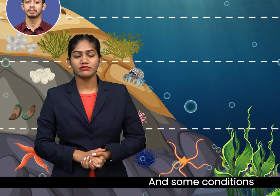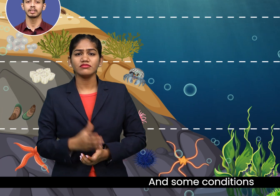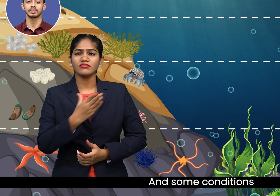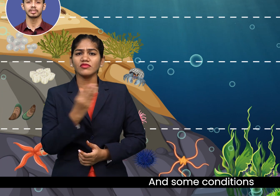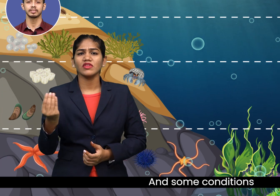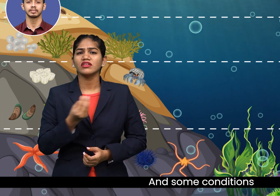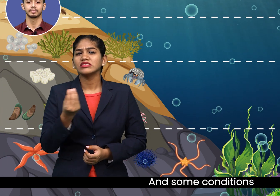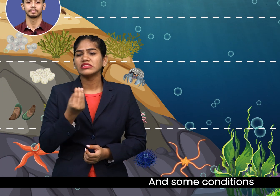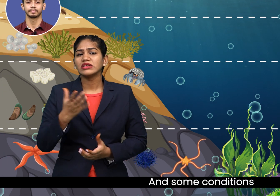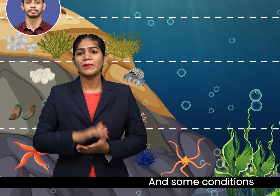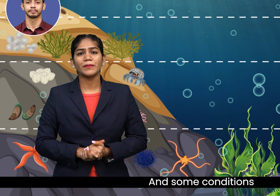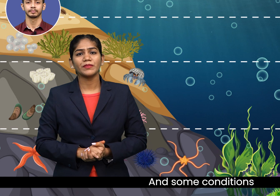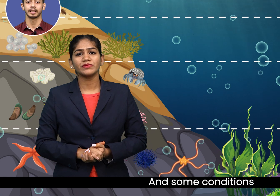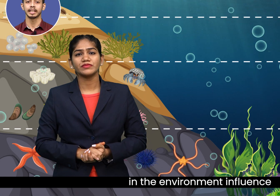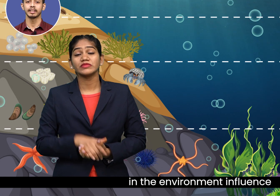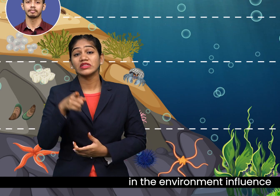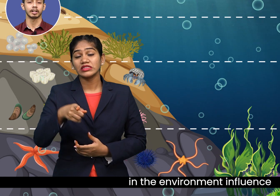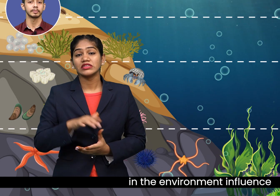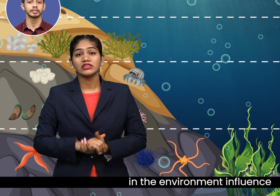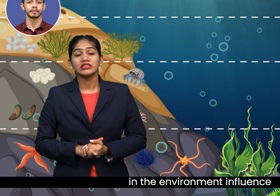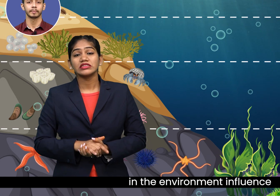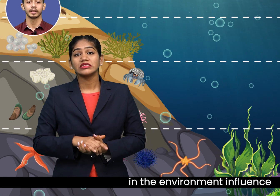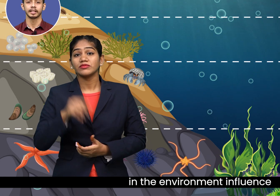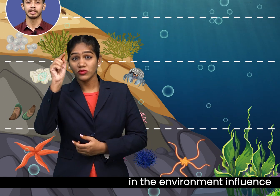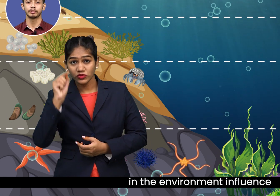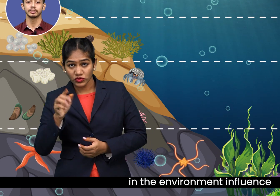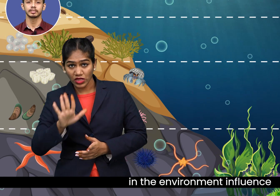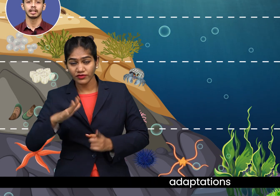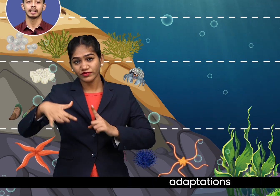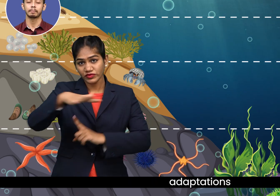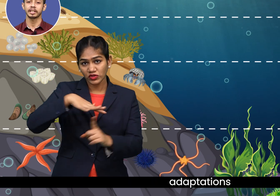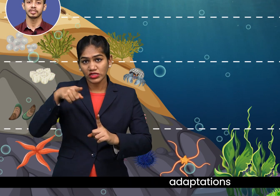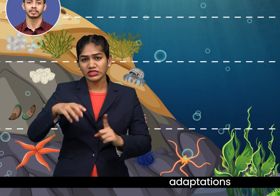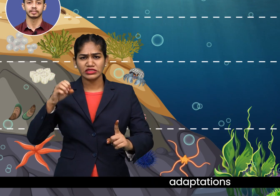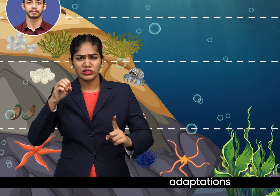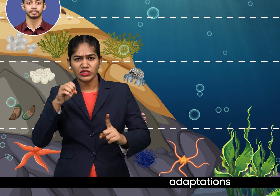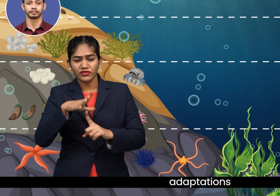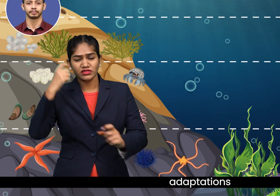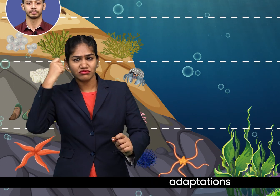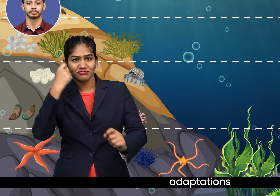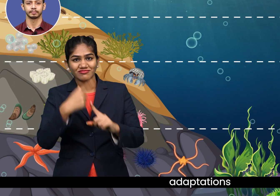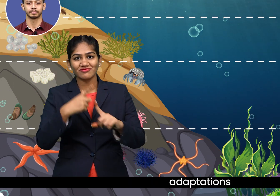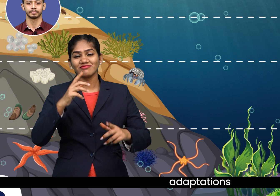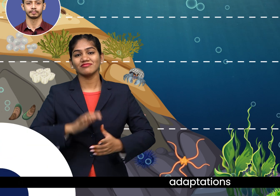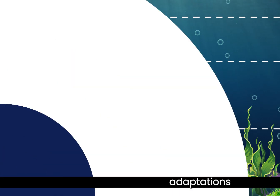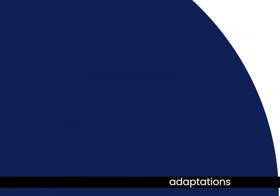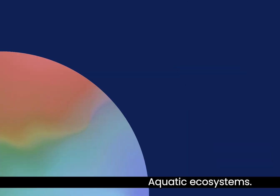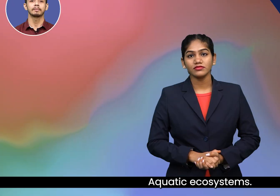And some conditions in the environment influence adaptations.